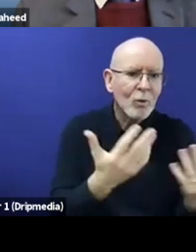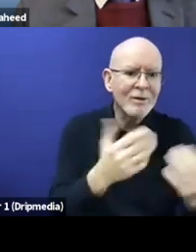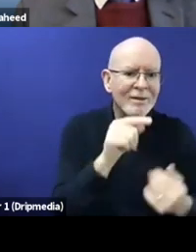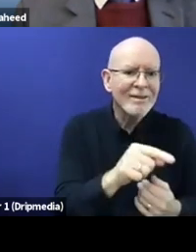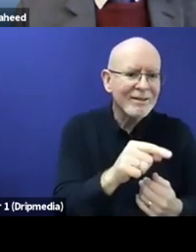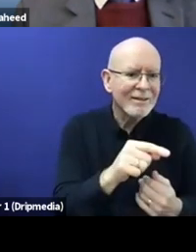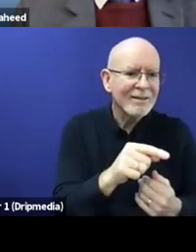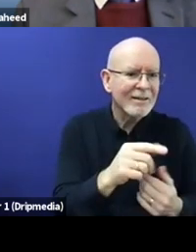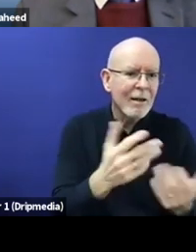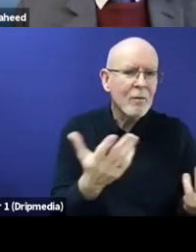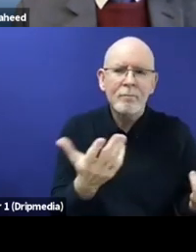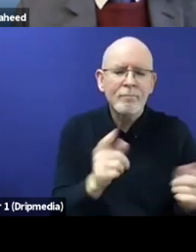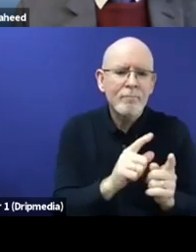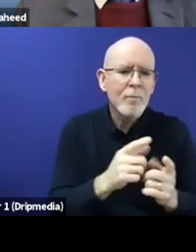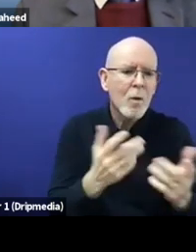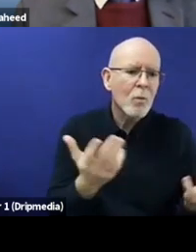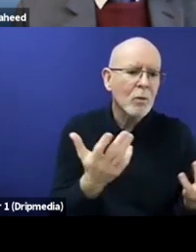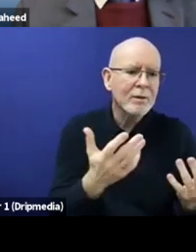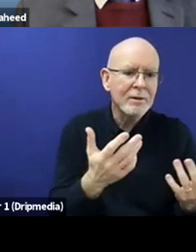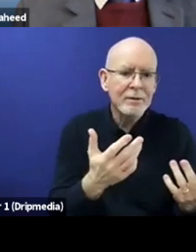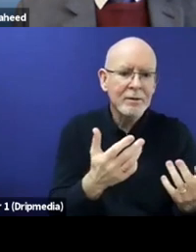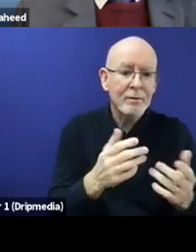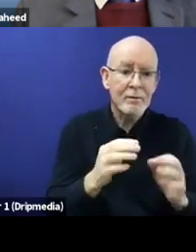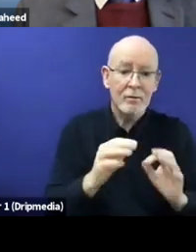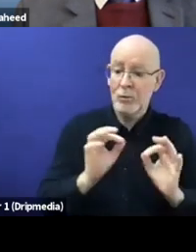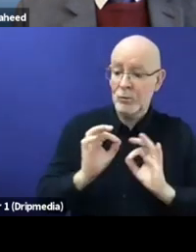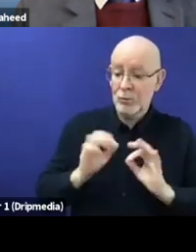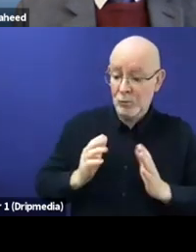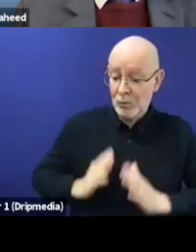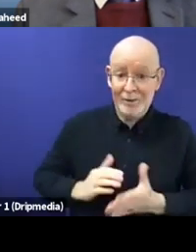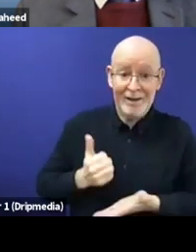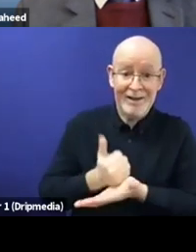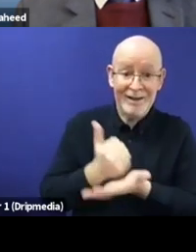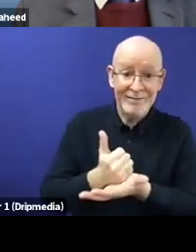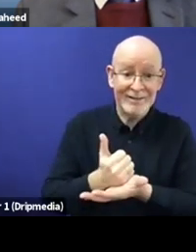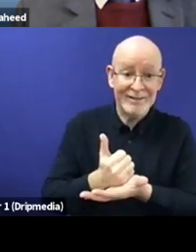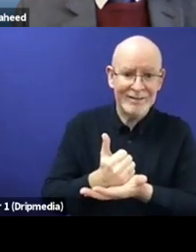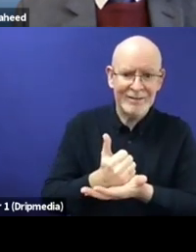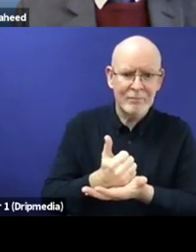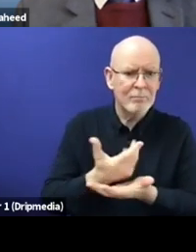humanitarian aid is for them. So that's what I will say. And also not only